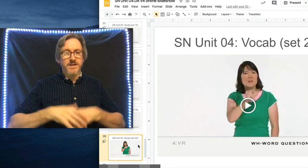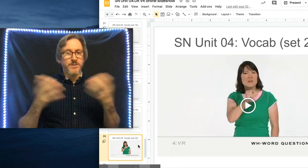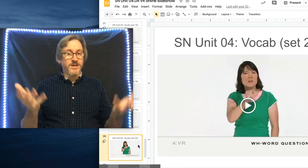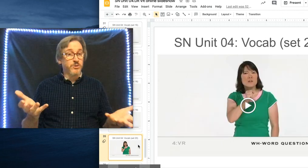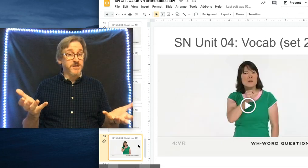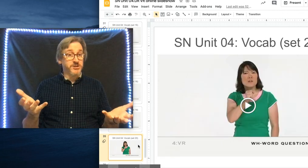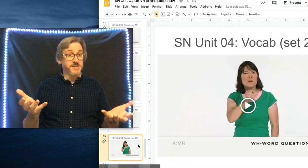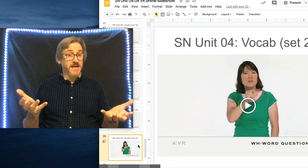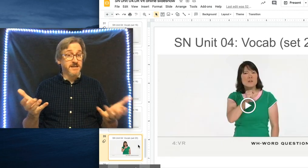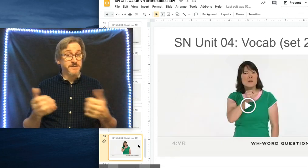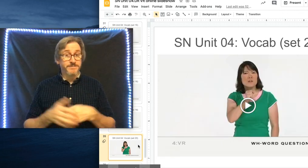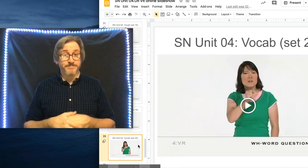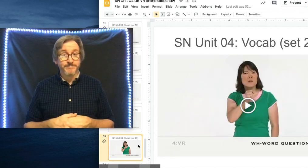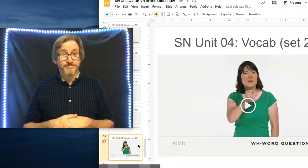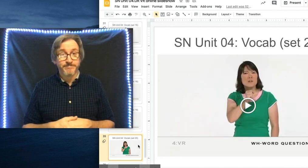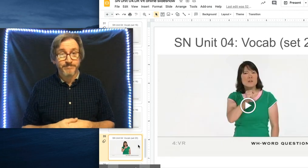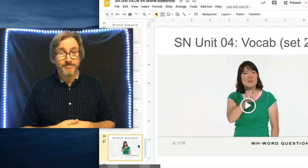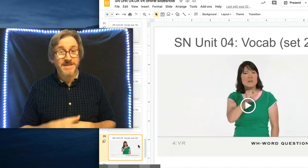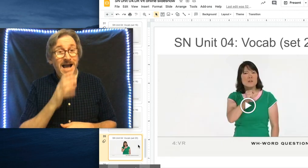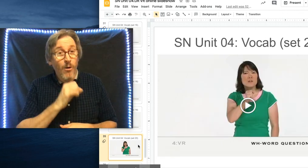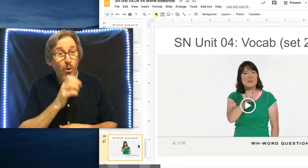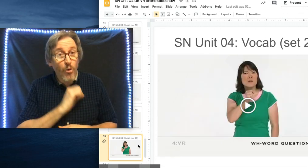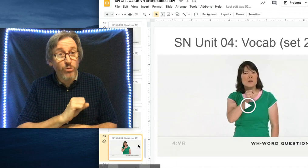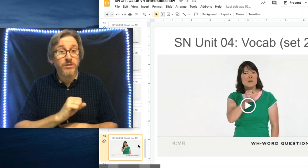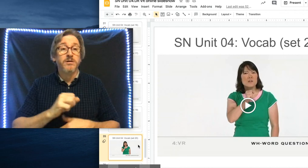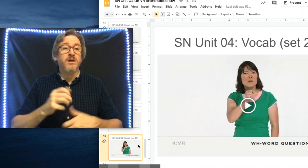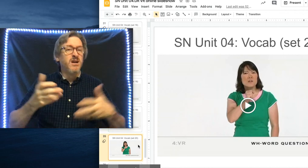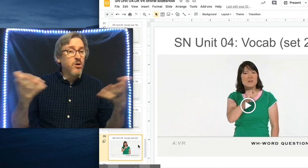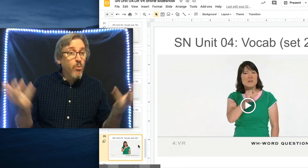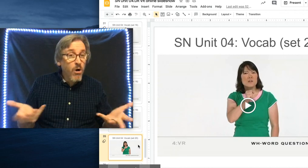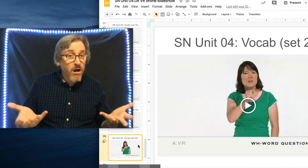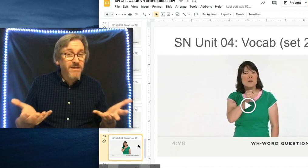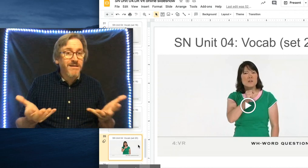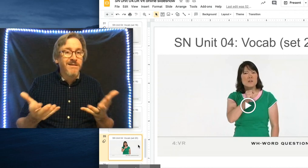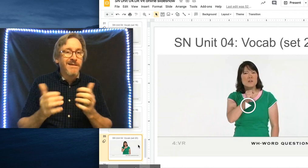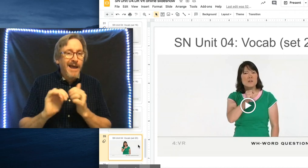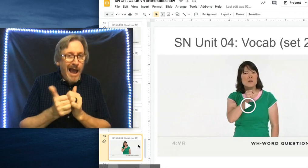And then the WH question signs. How